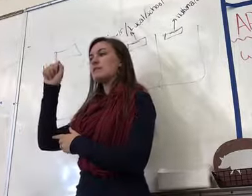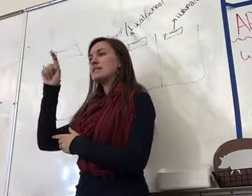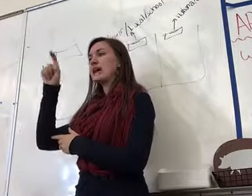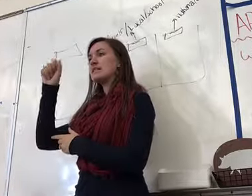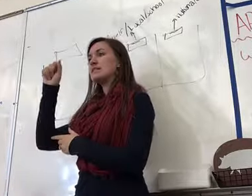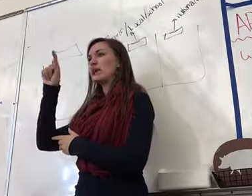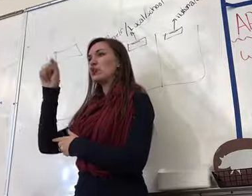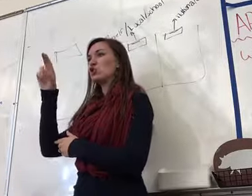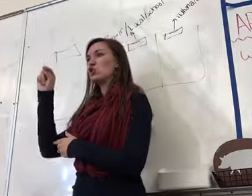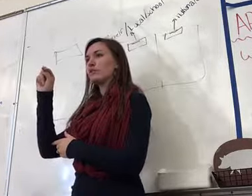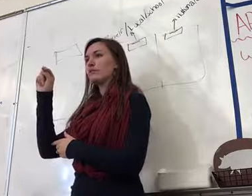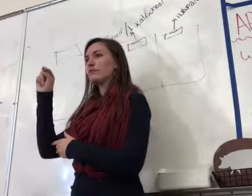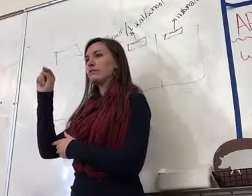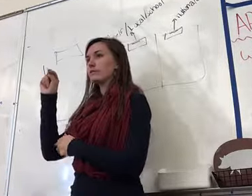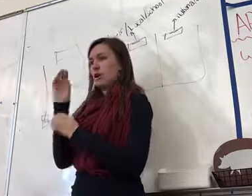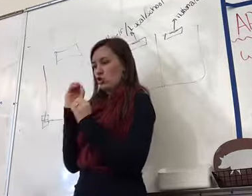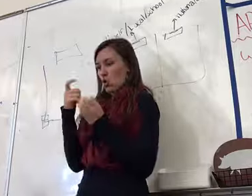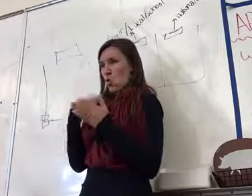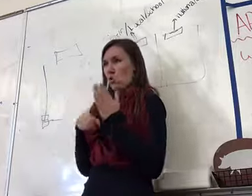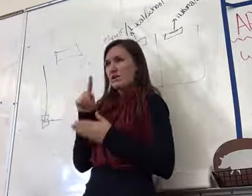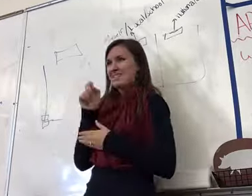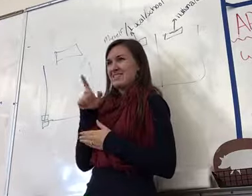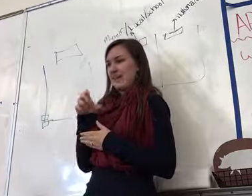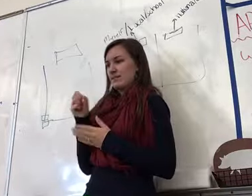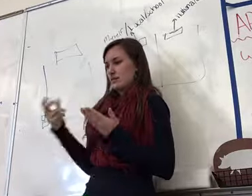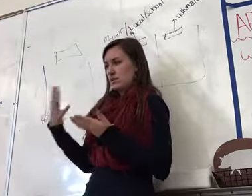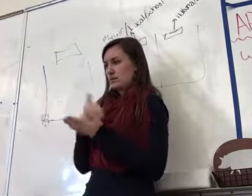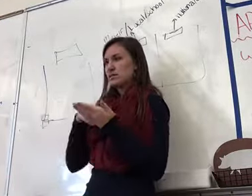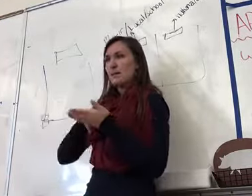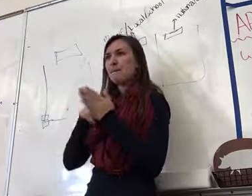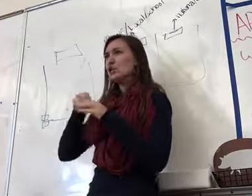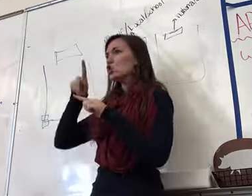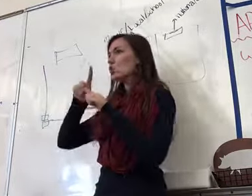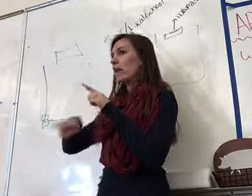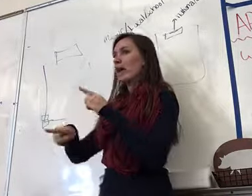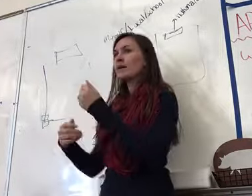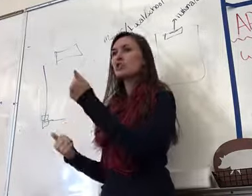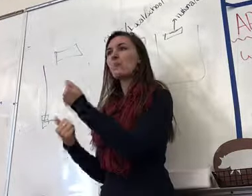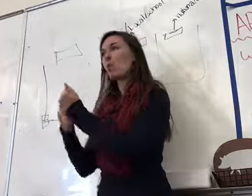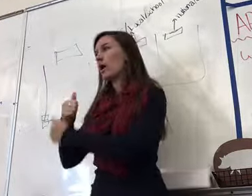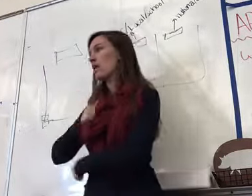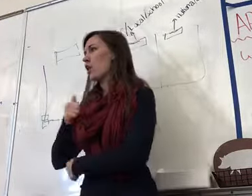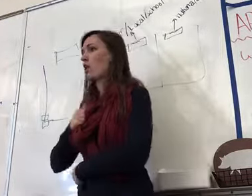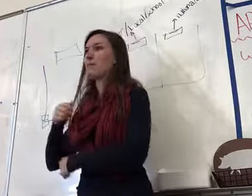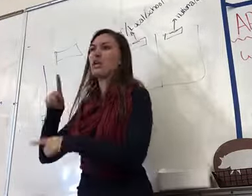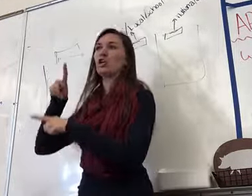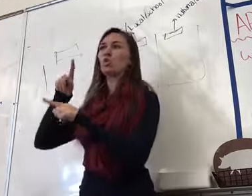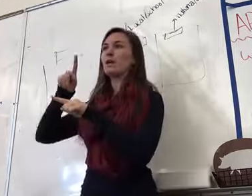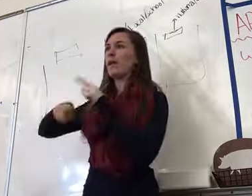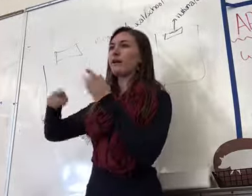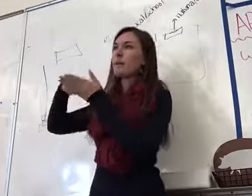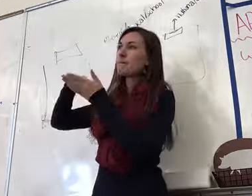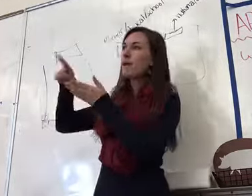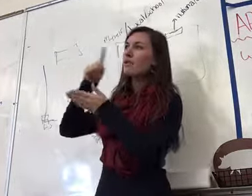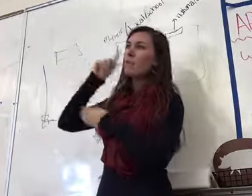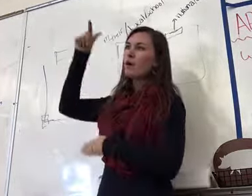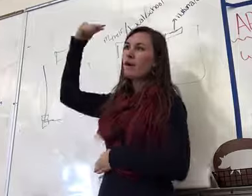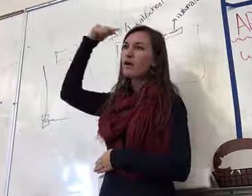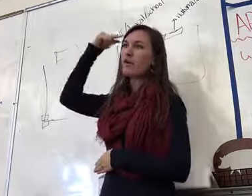have any money in order to be able to pay an army. You can't solve anything because you have no money to do it. That was one of the major problems with